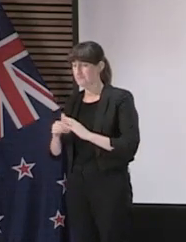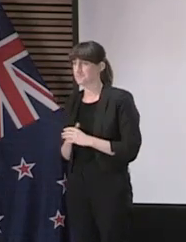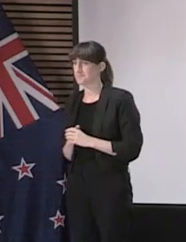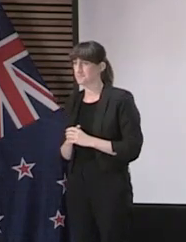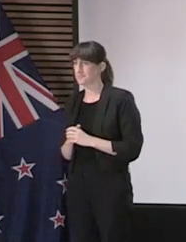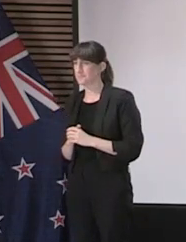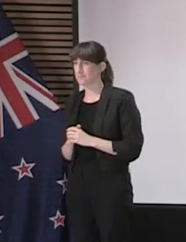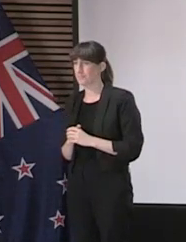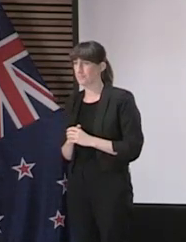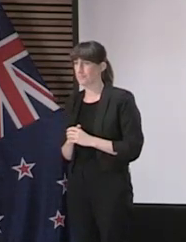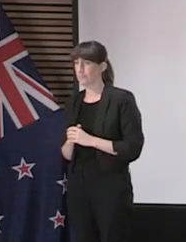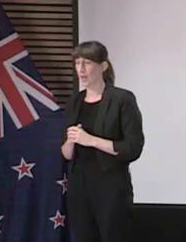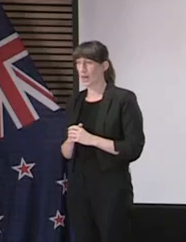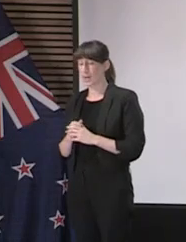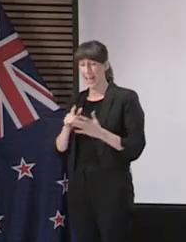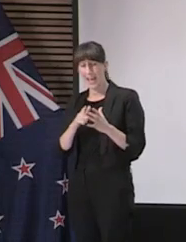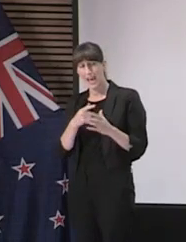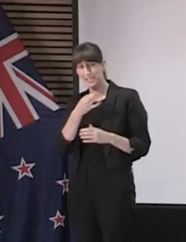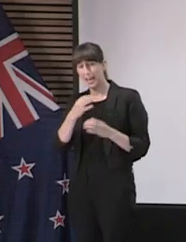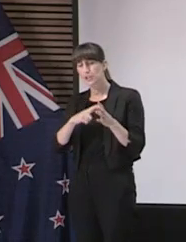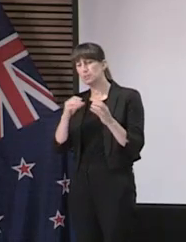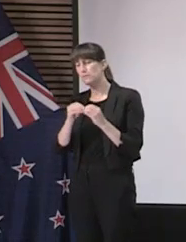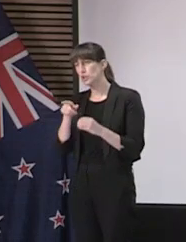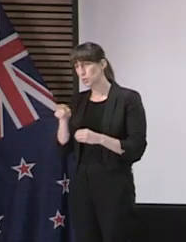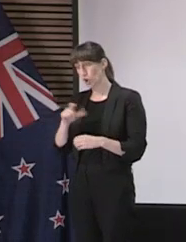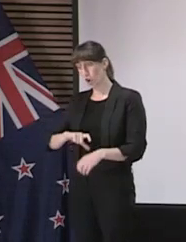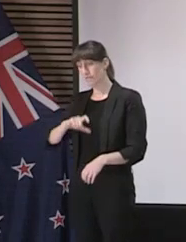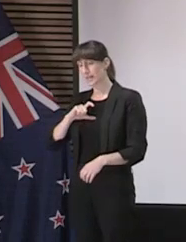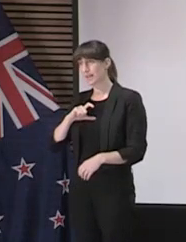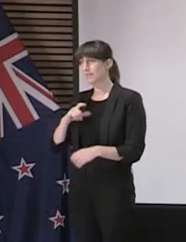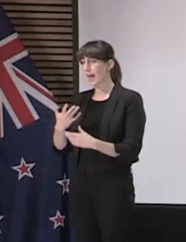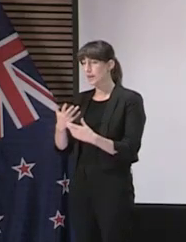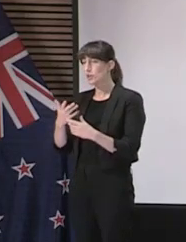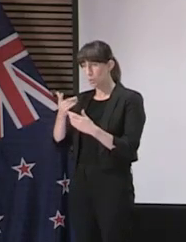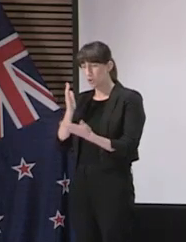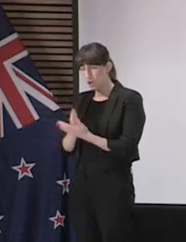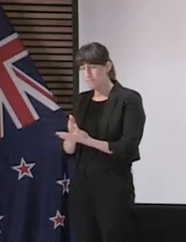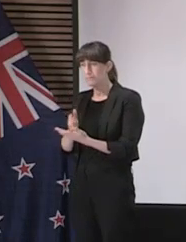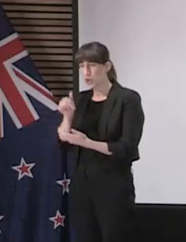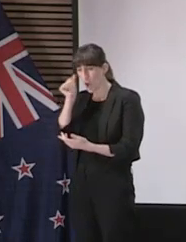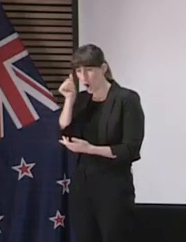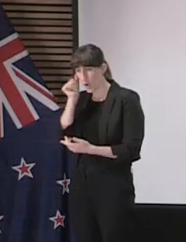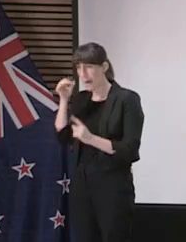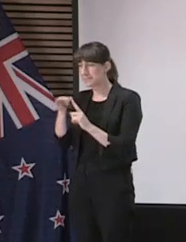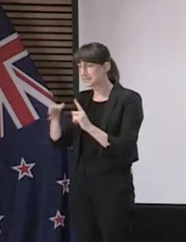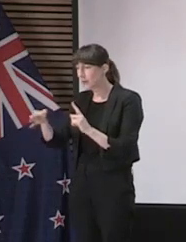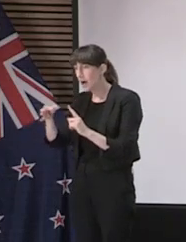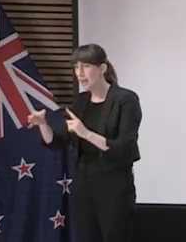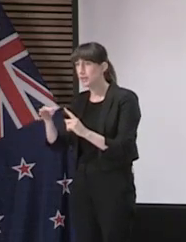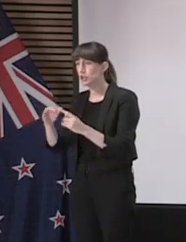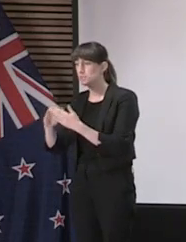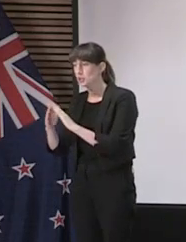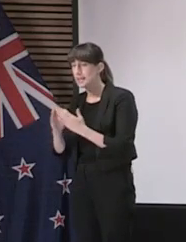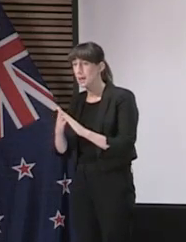the full rate of infection or not in the community? If most of the positive cases, are they still related to the Marist